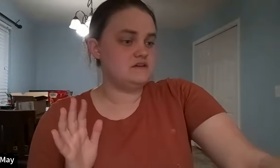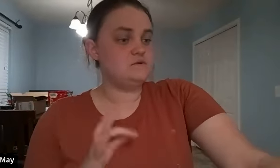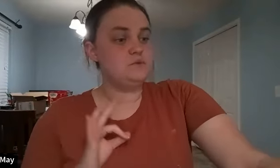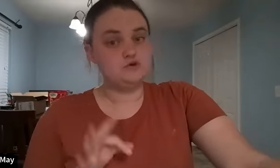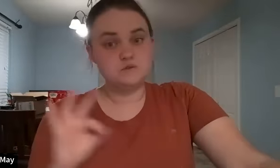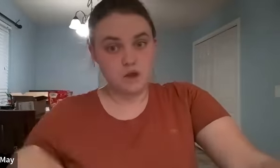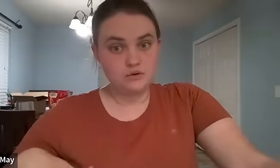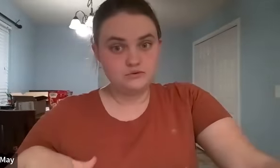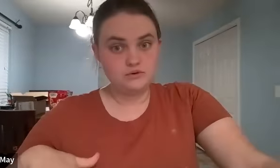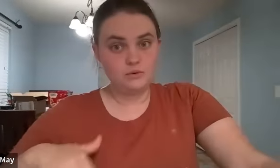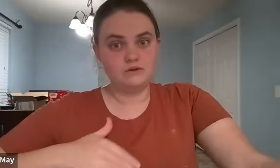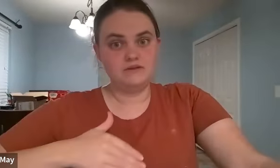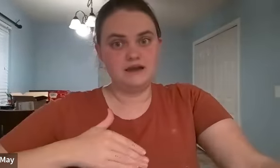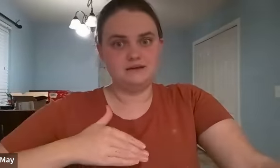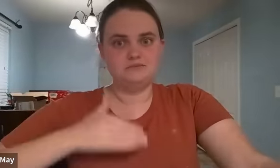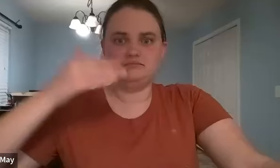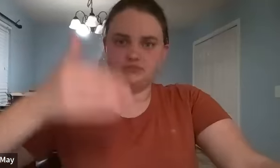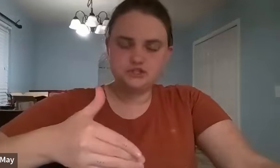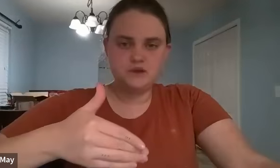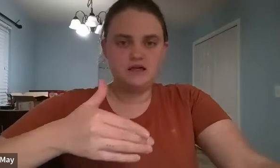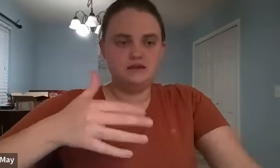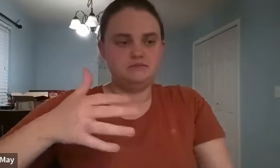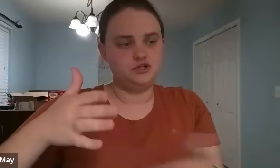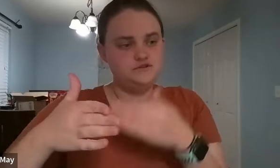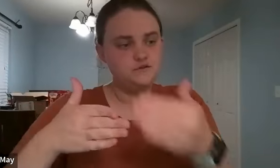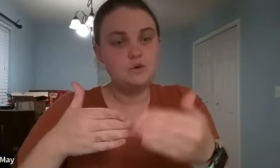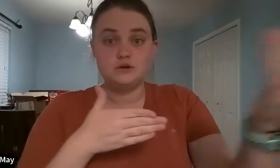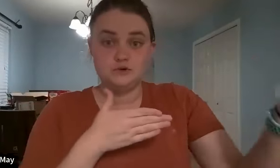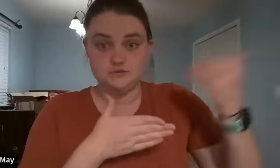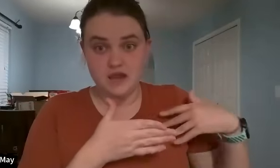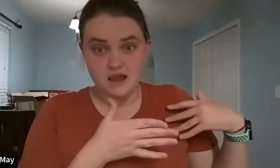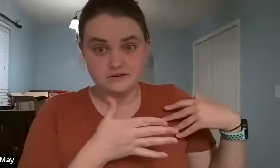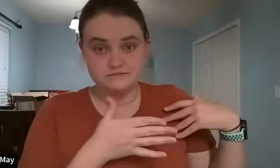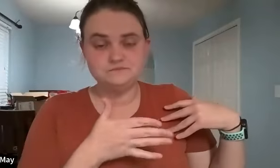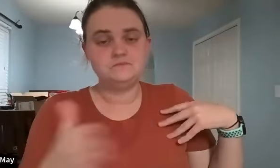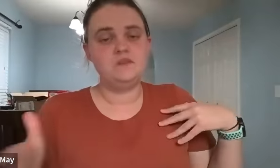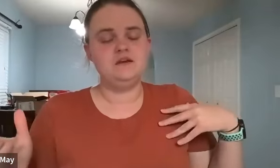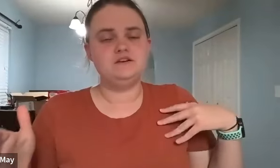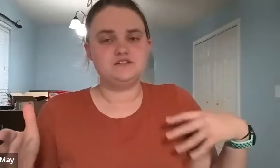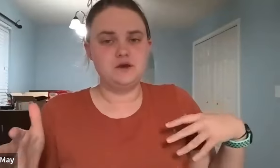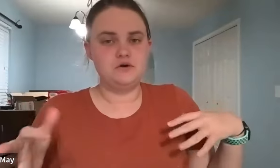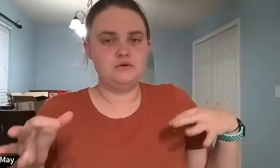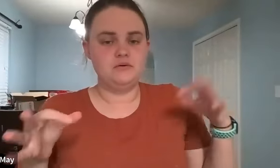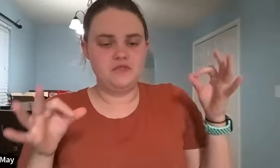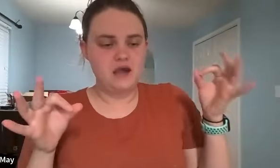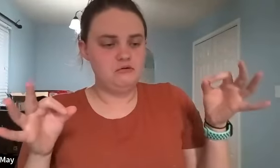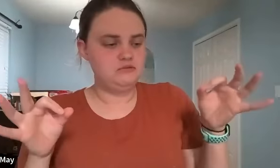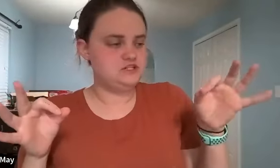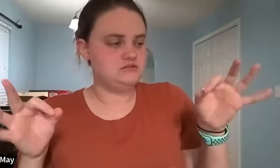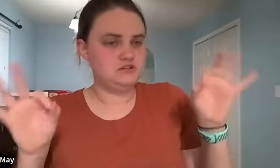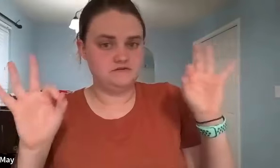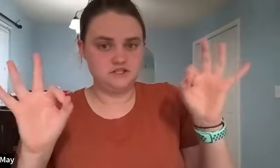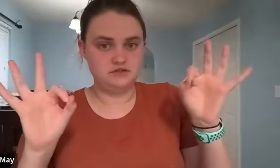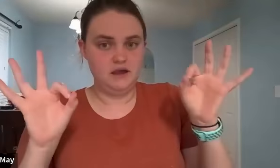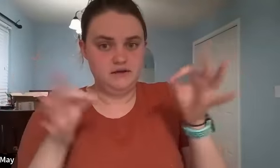for postpone, or like push back, like push forward or push back. So that one, what you do is you have 2